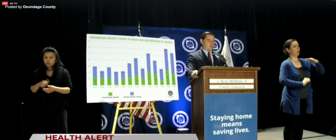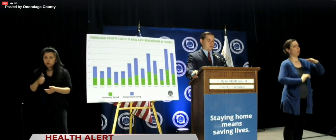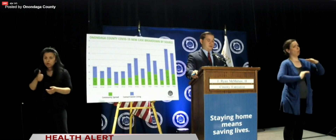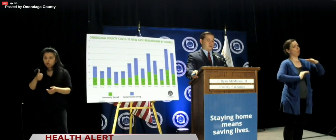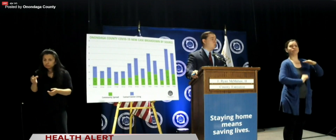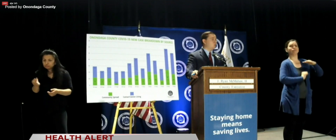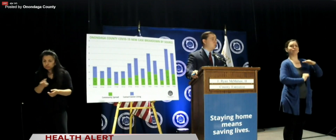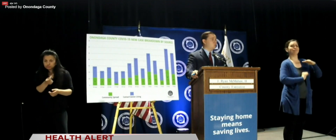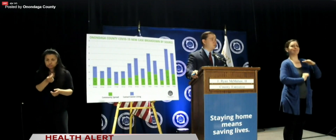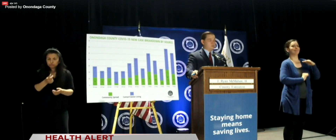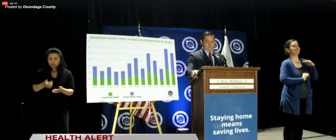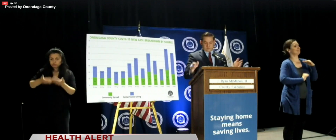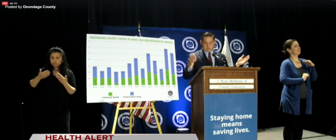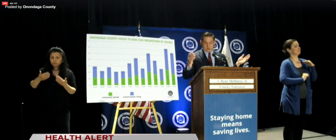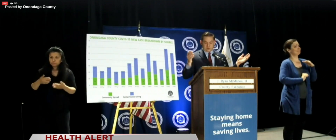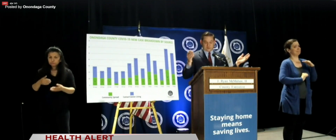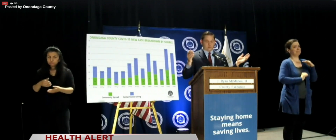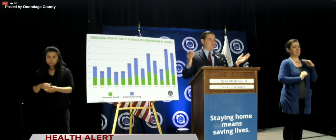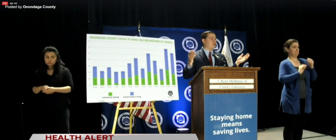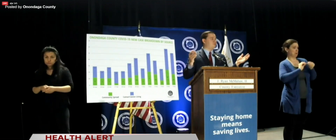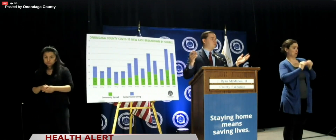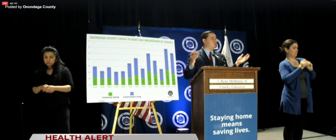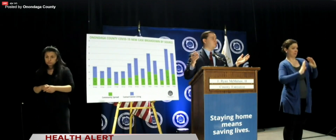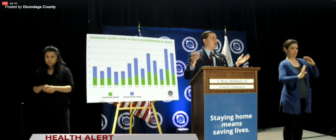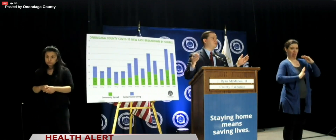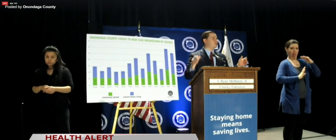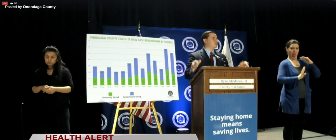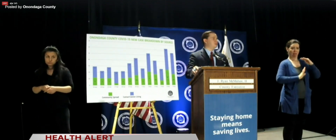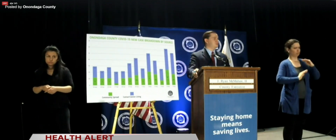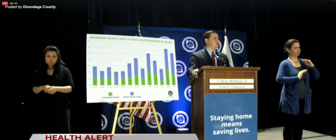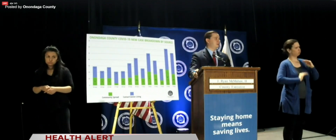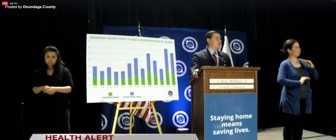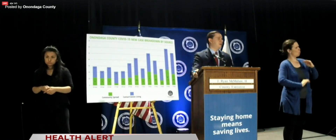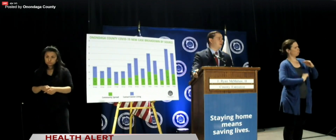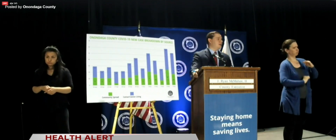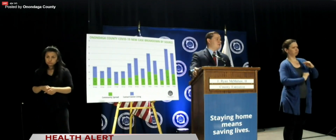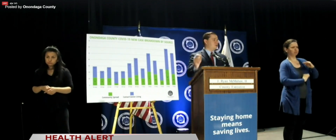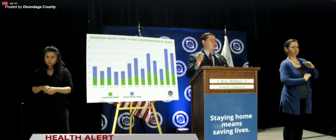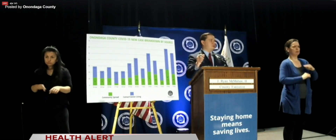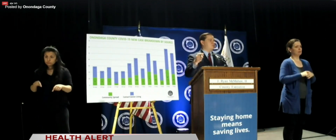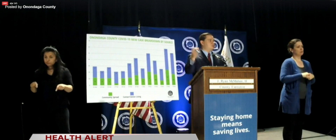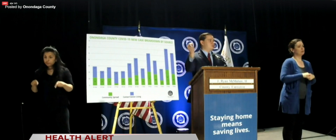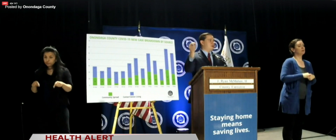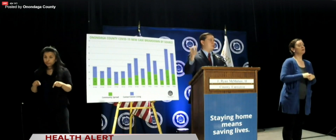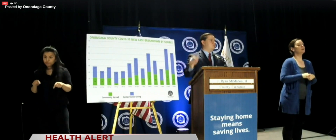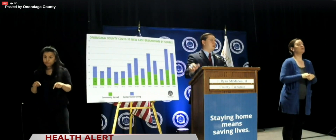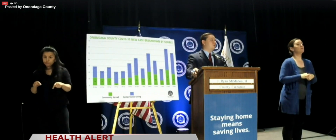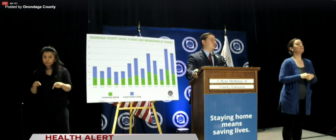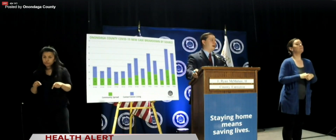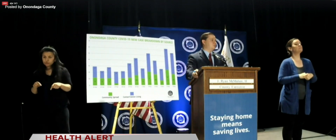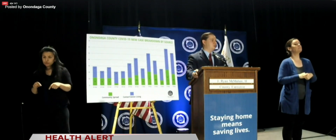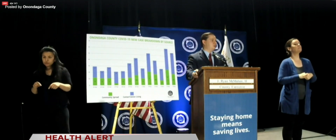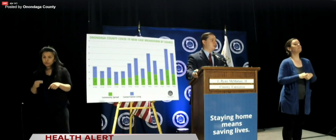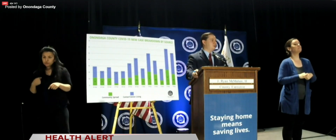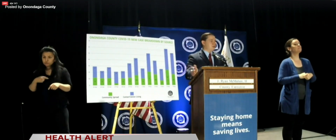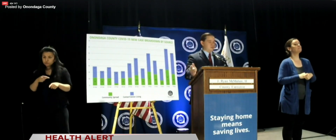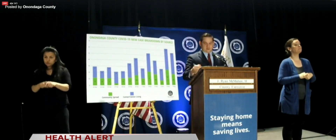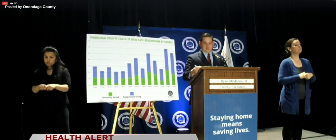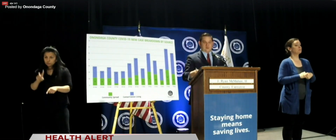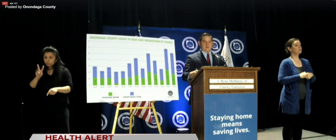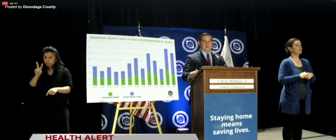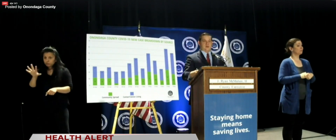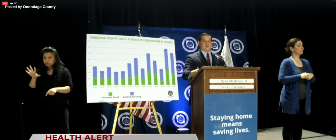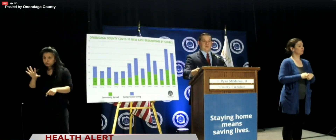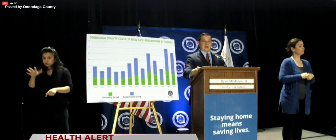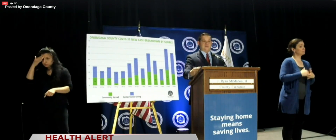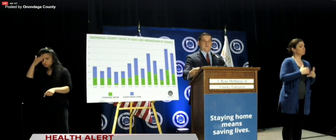look at it. We probably had 25 nursing home positive cases today. If every nursing home just goes and drops them off at the hospital, it's going to